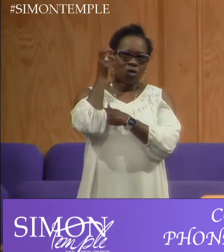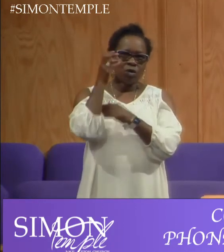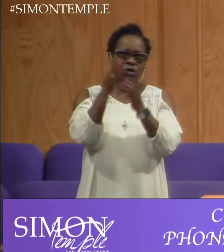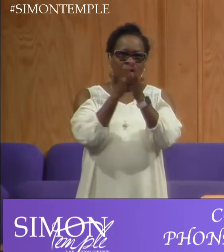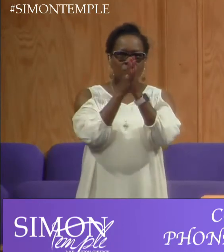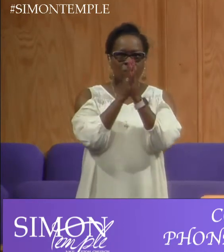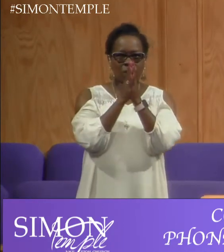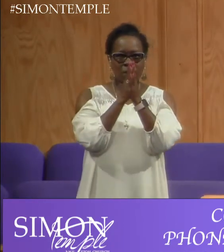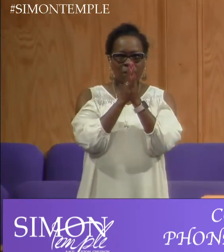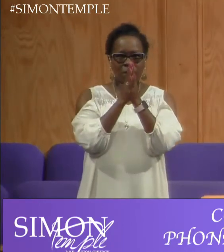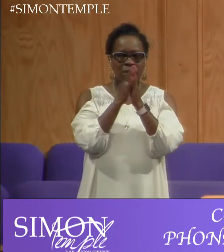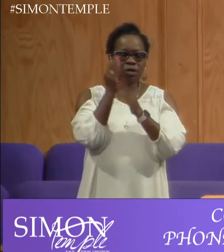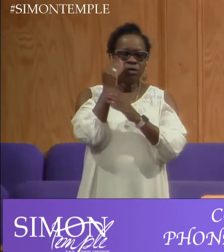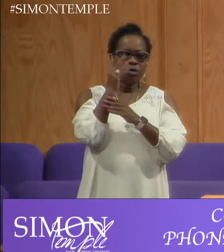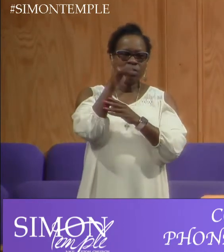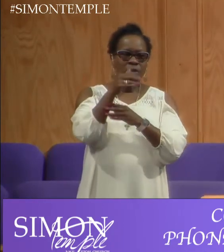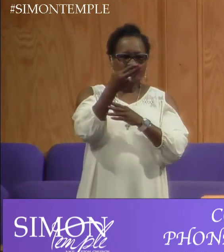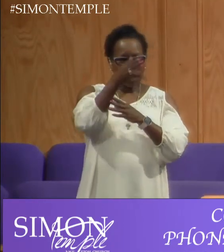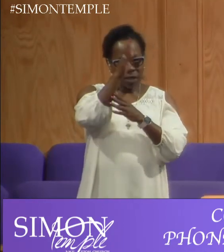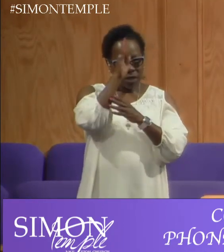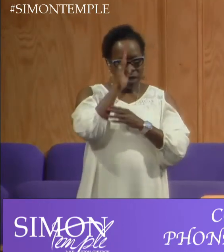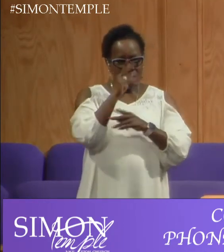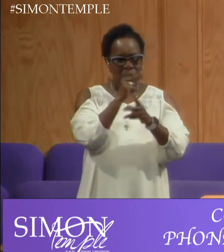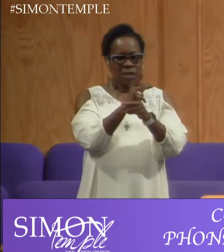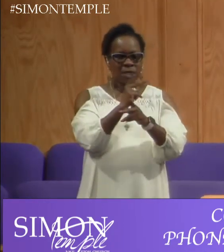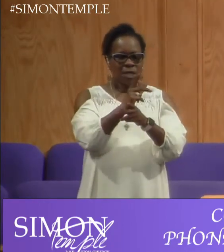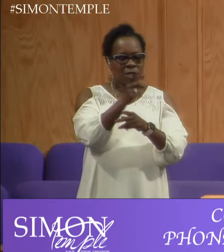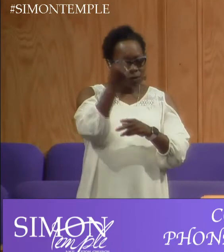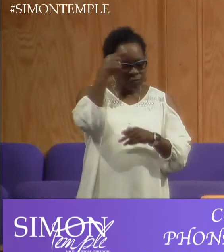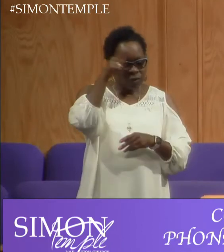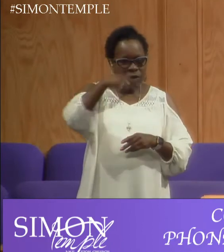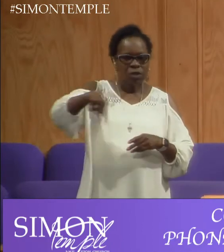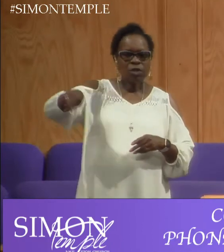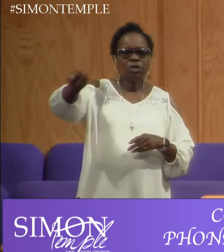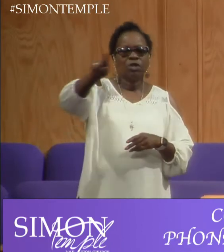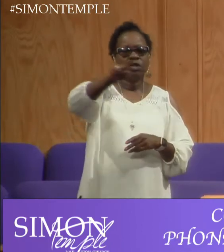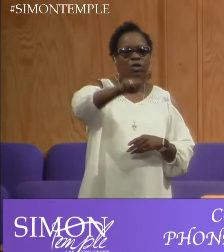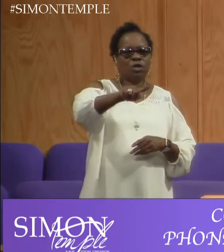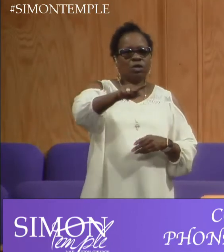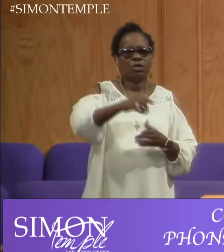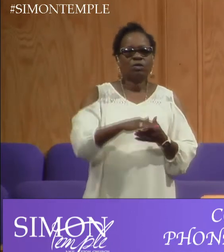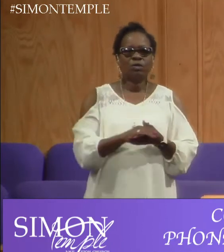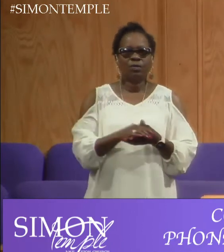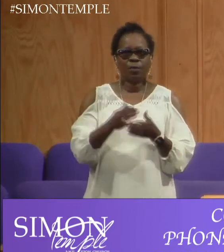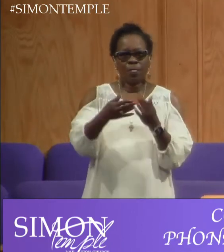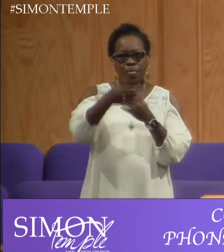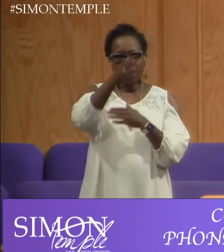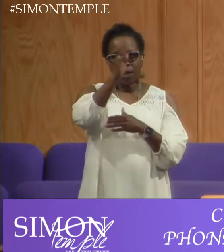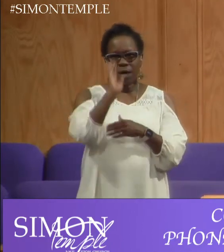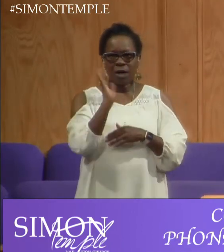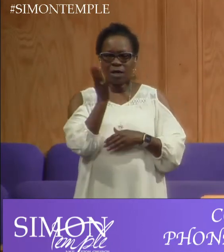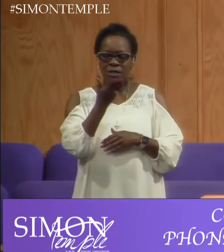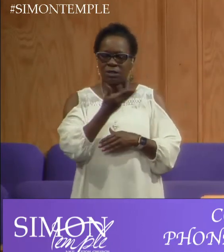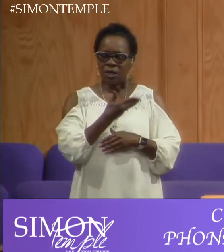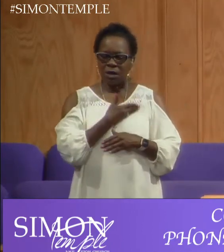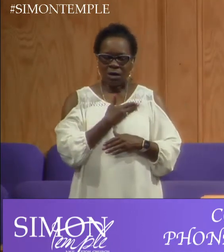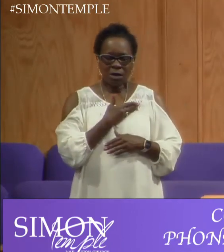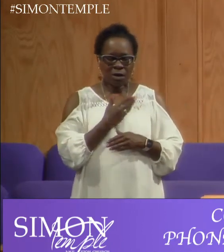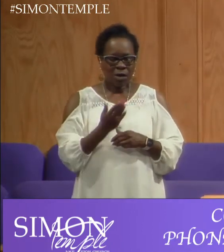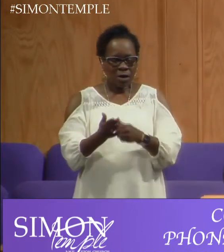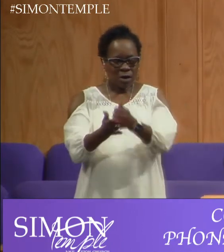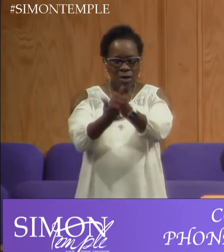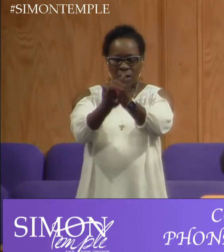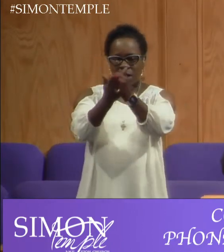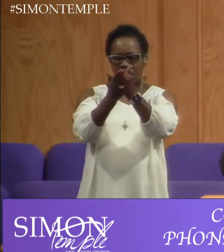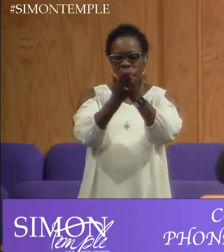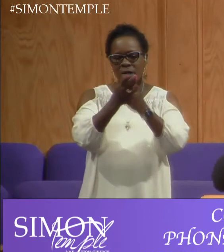forth. Know that God cares for you. As Reverend Oliver said this morning, that God is our very present help. So